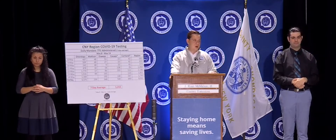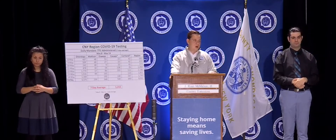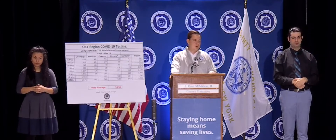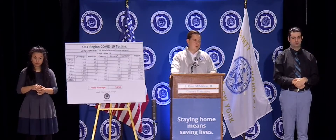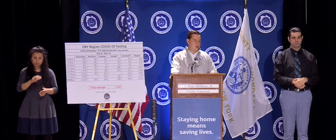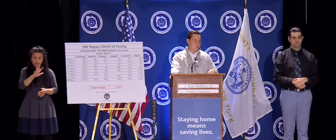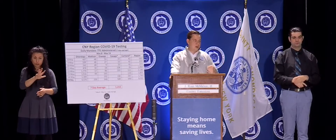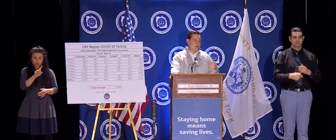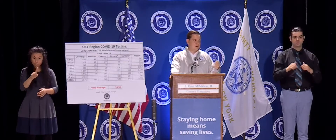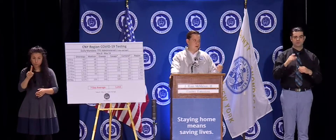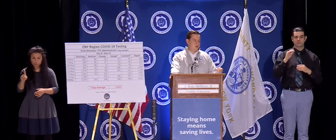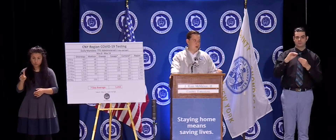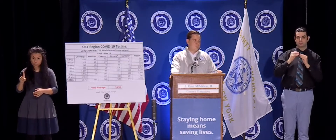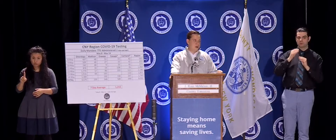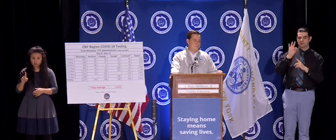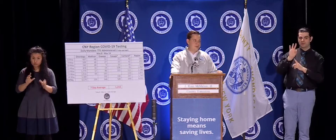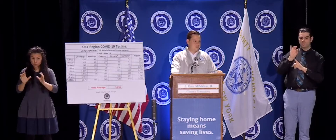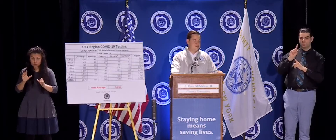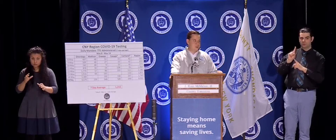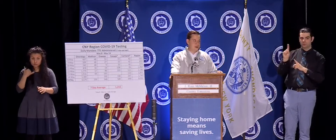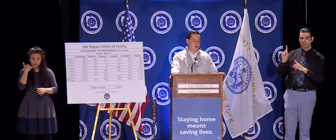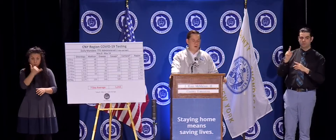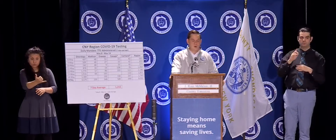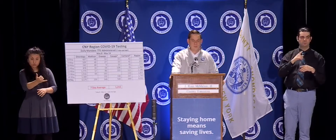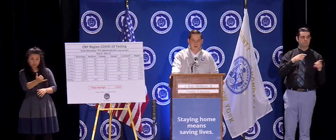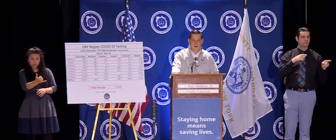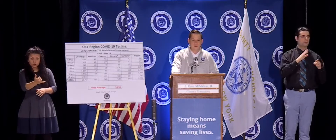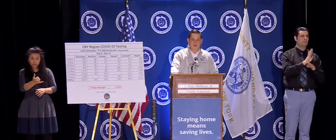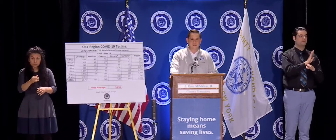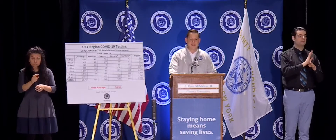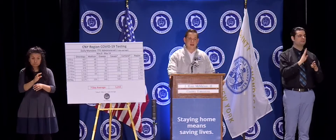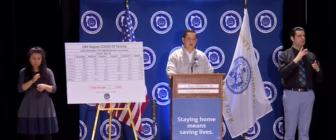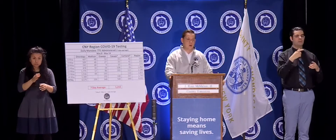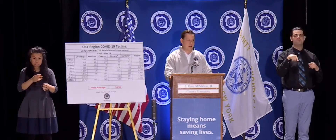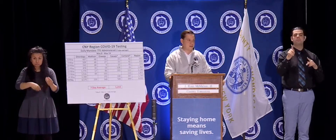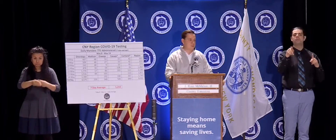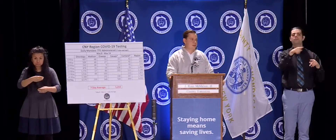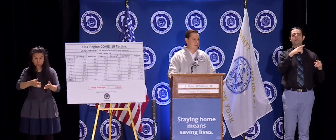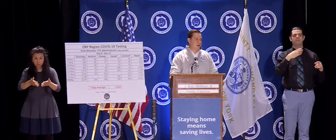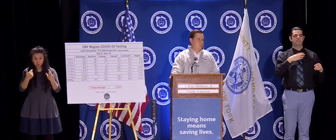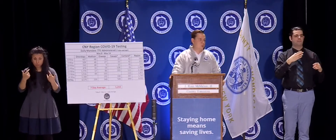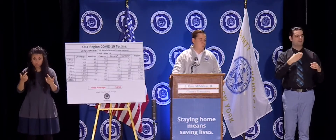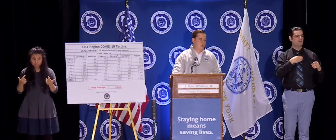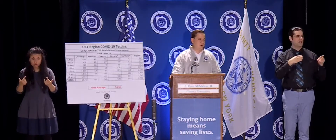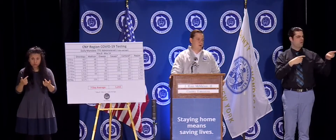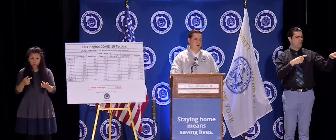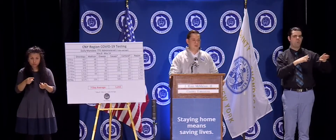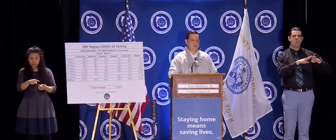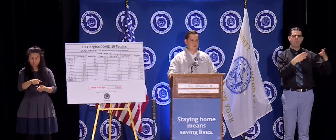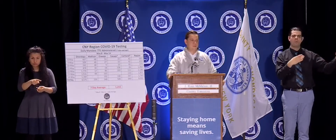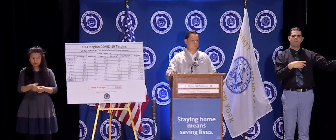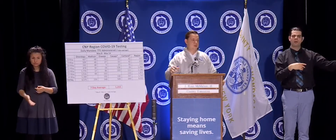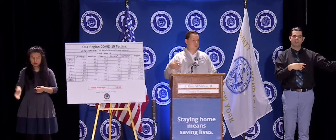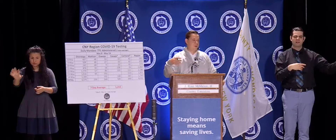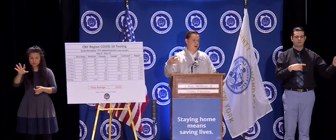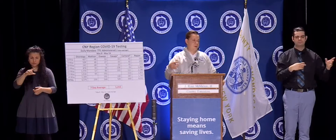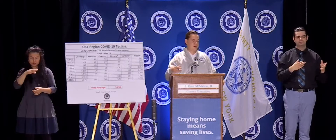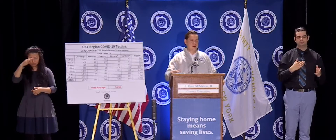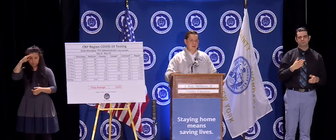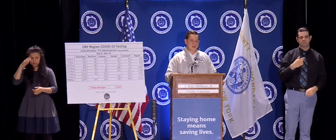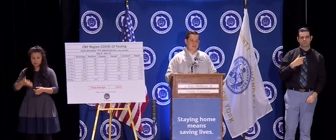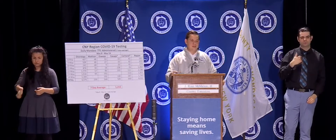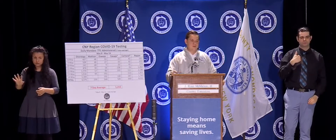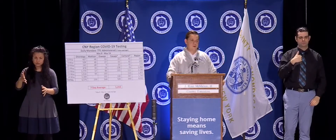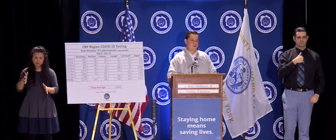business call, a complaint about a business being open, that's not going to go to SPD anymore or the police